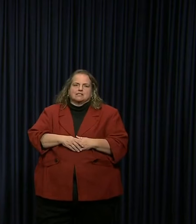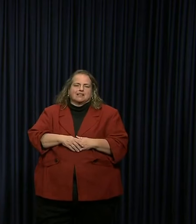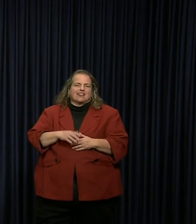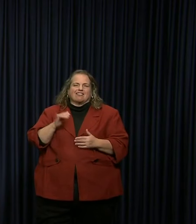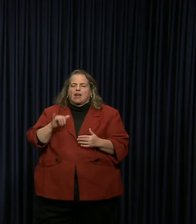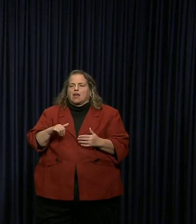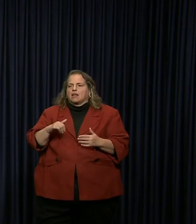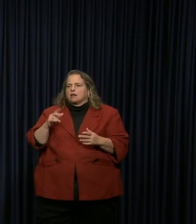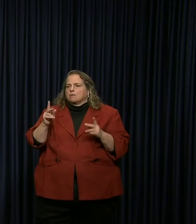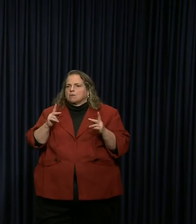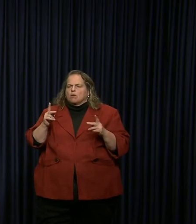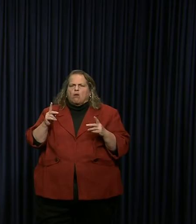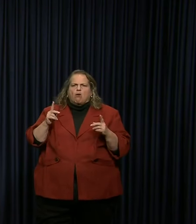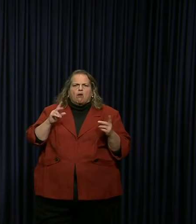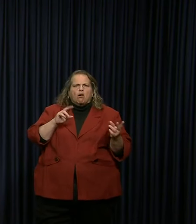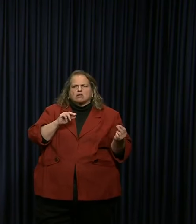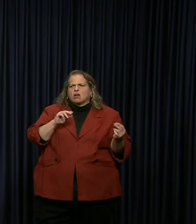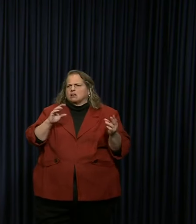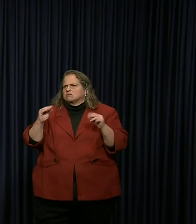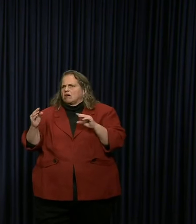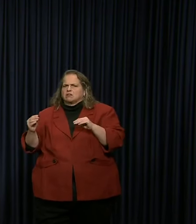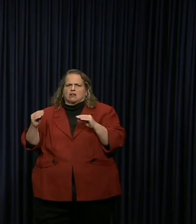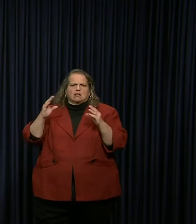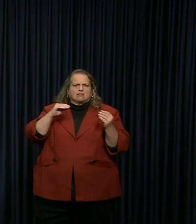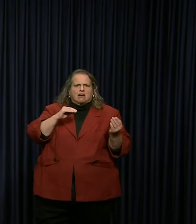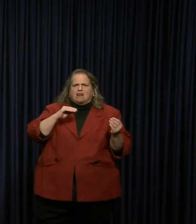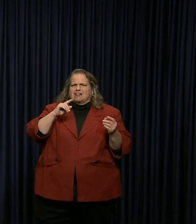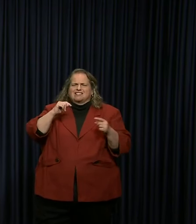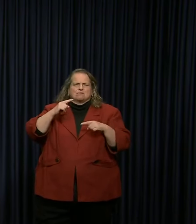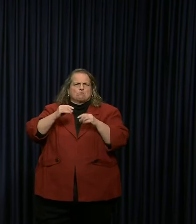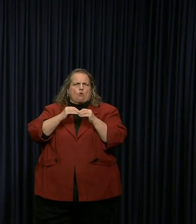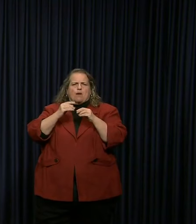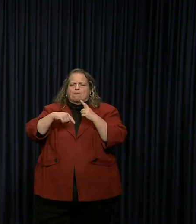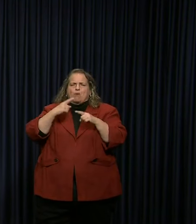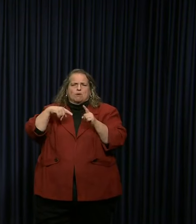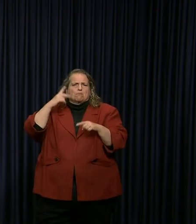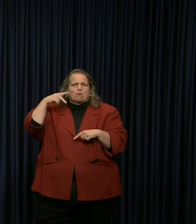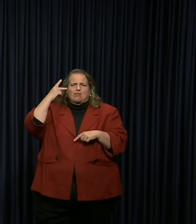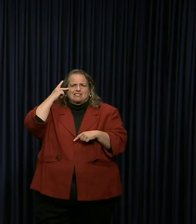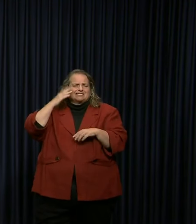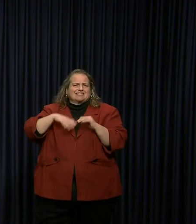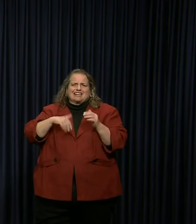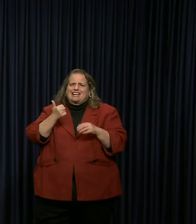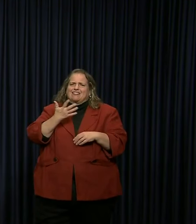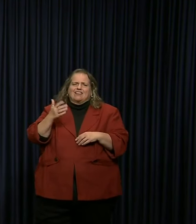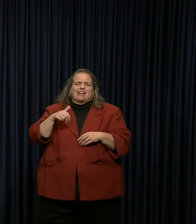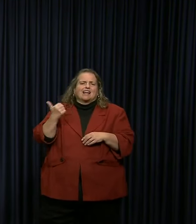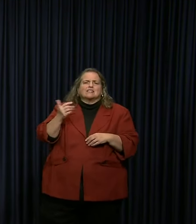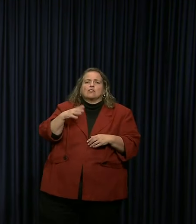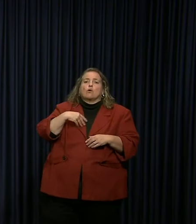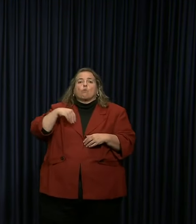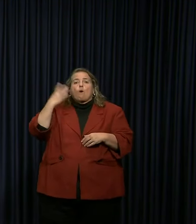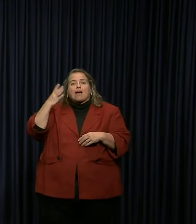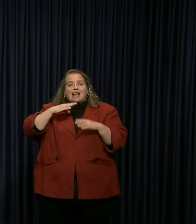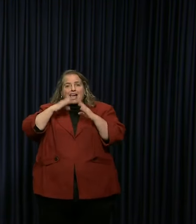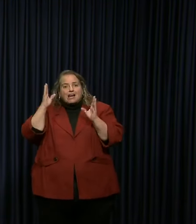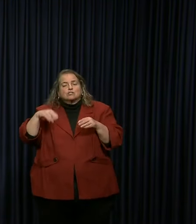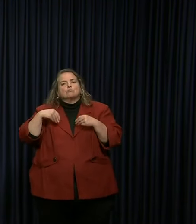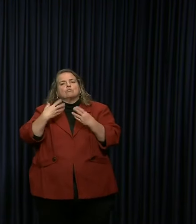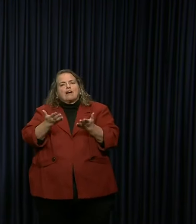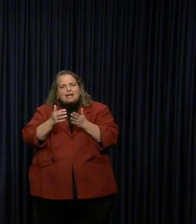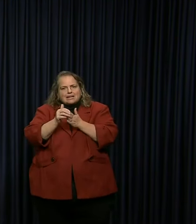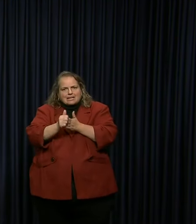and forth that seems to be more about politics than anything else. The White House has provided